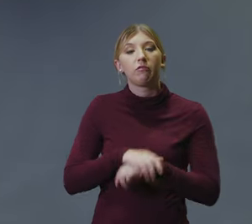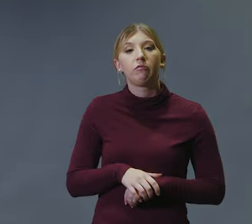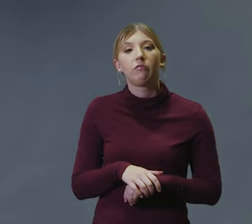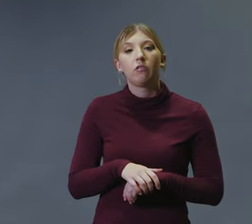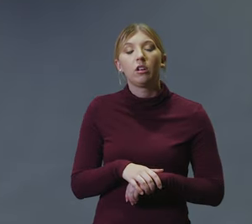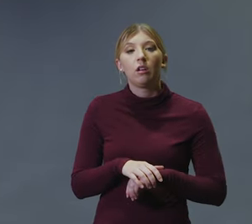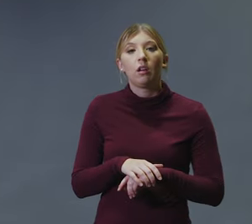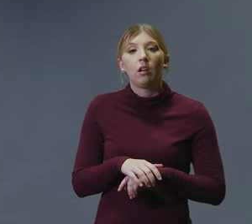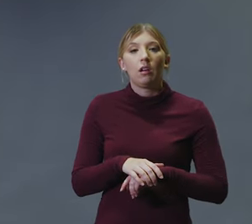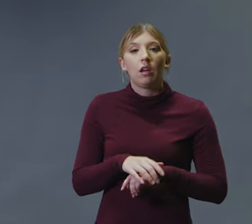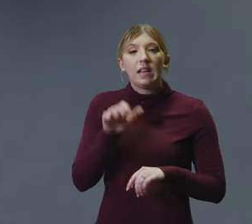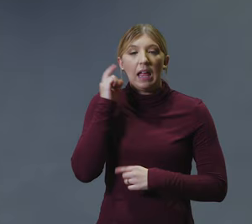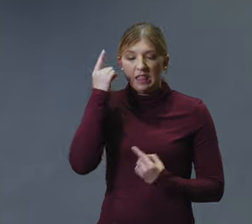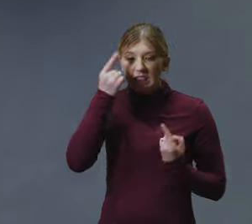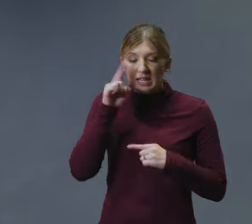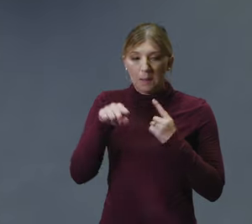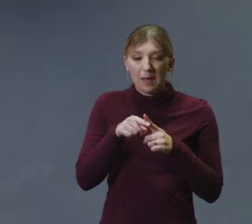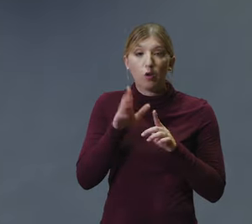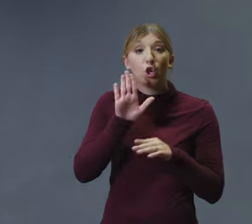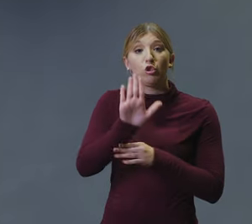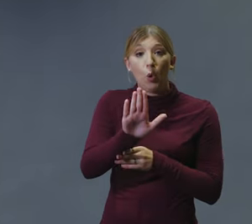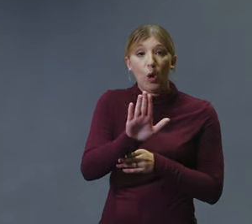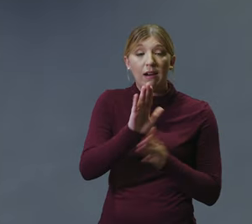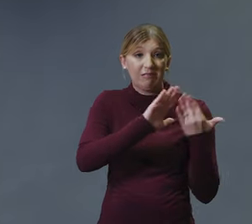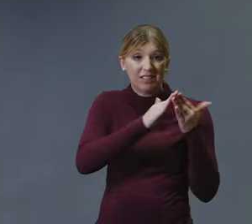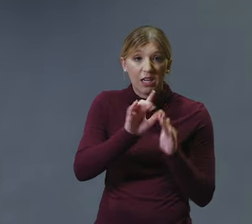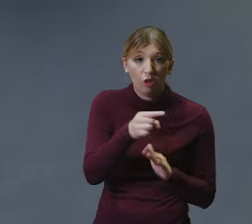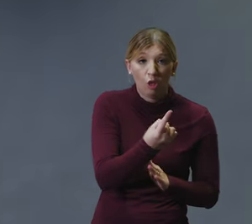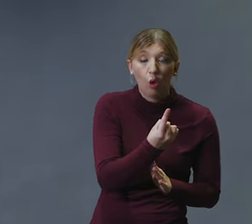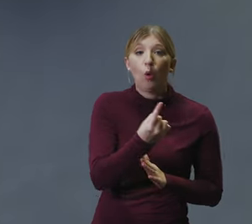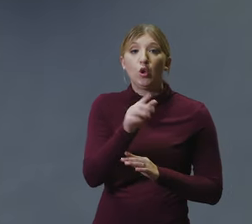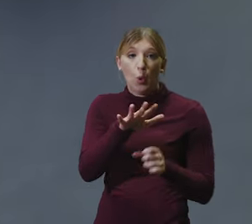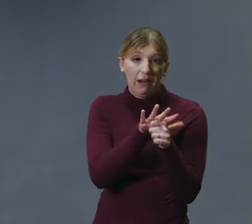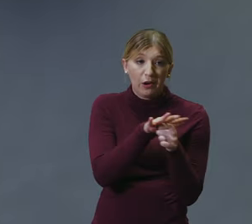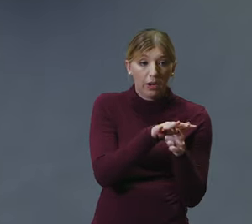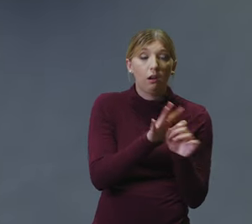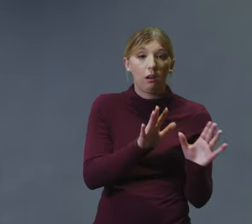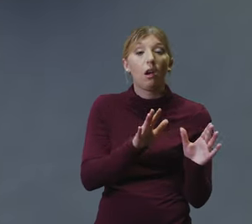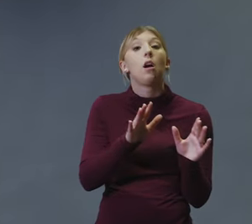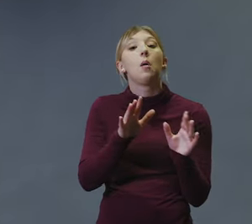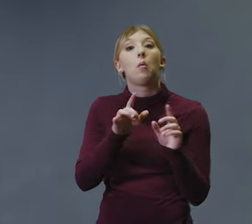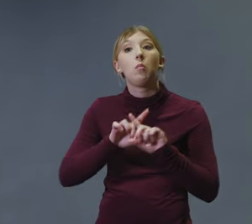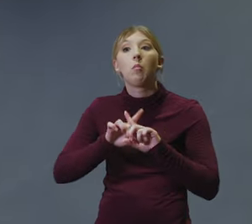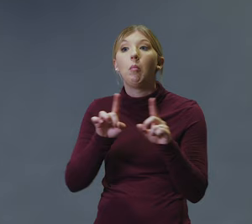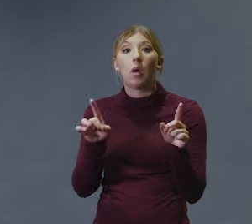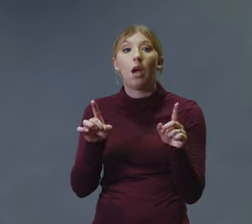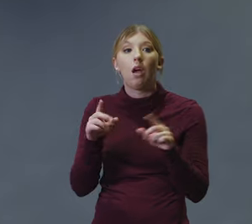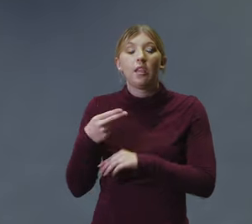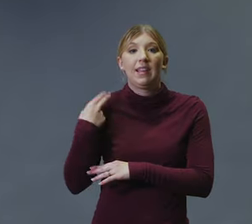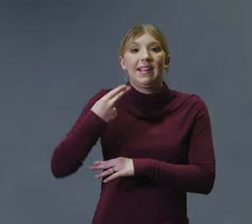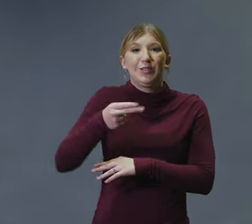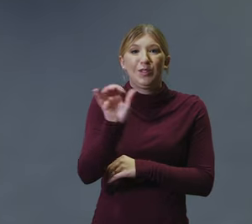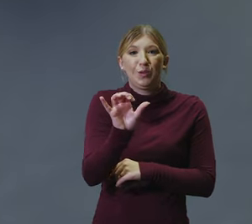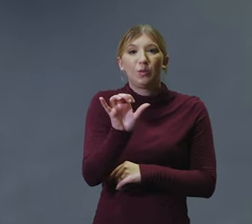to begin to not only think about your particular city and your particular area, but our history